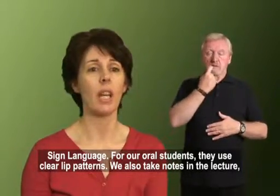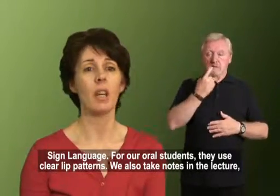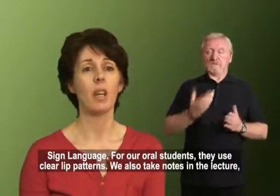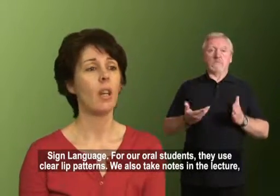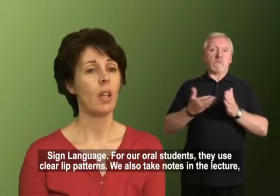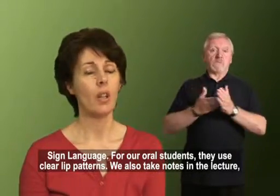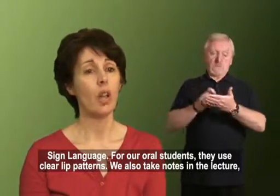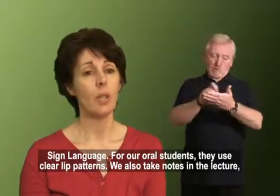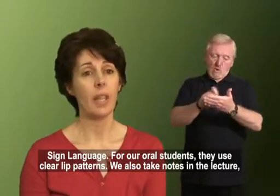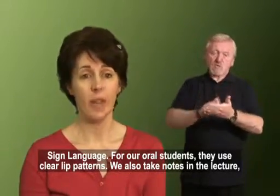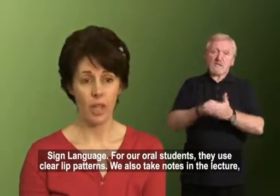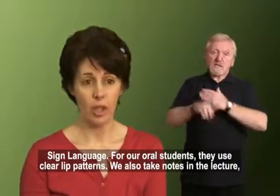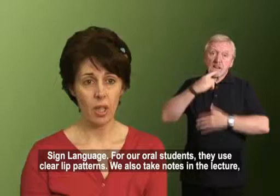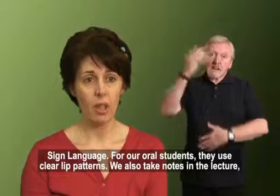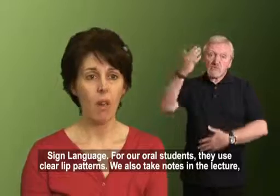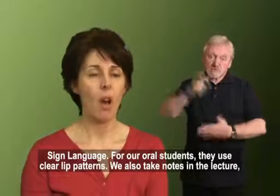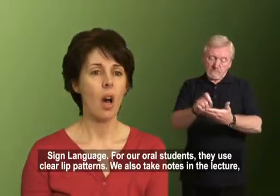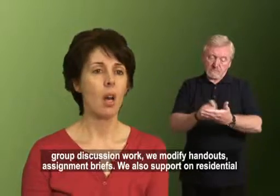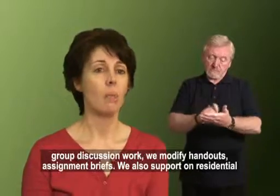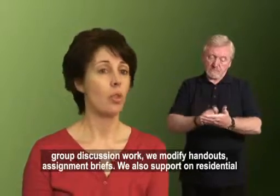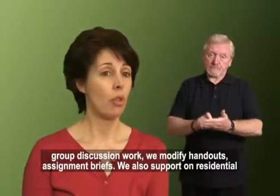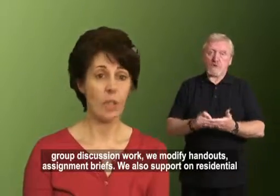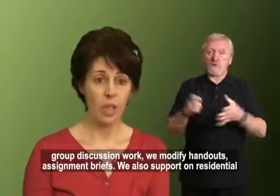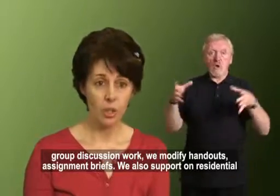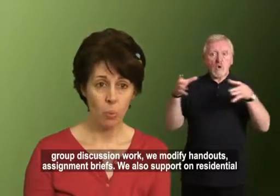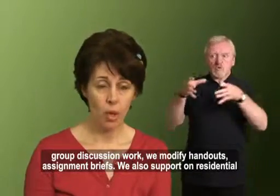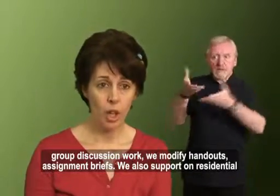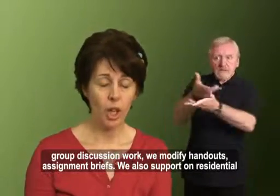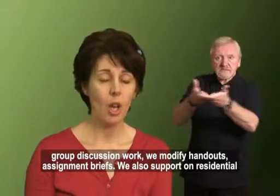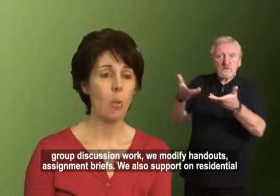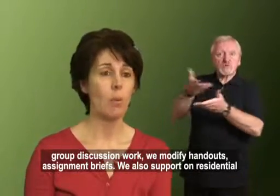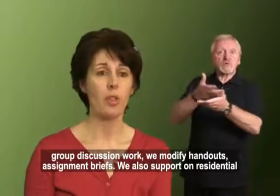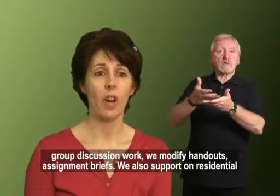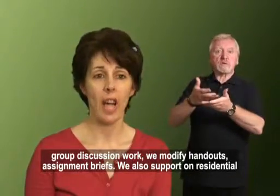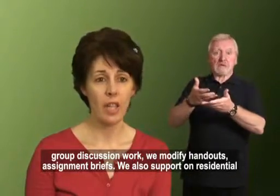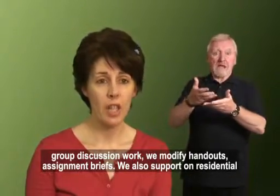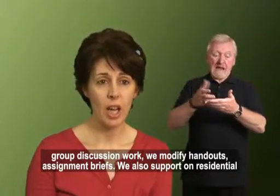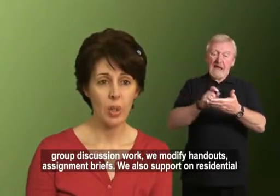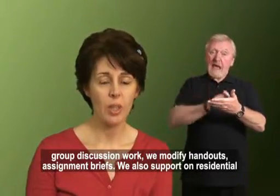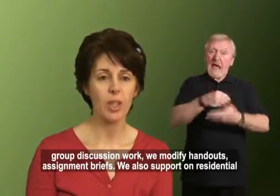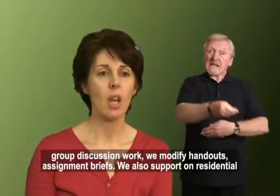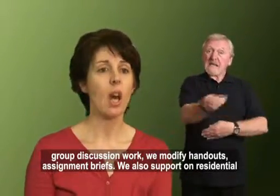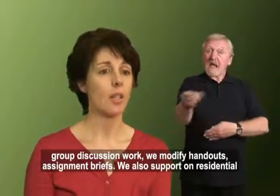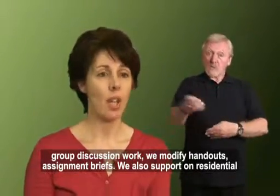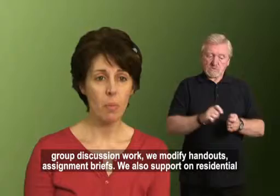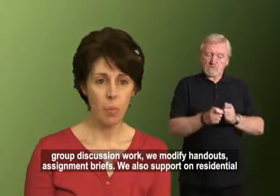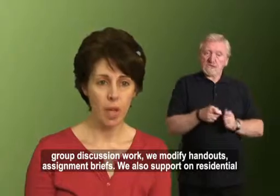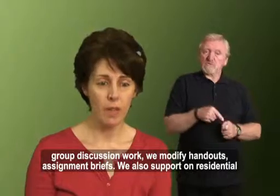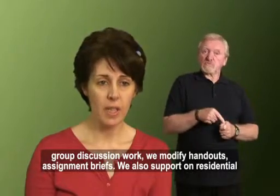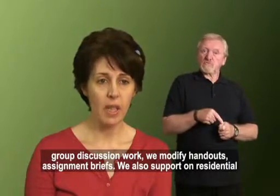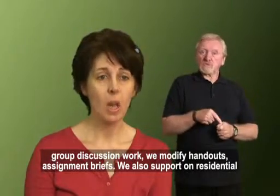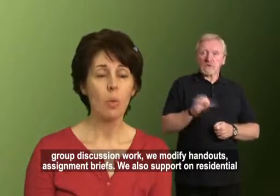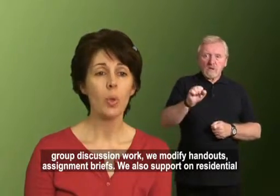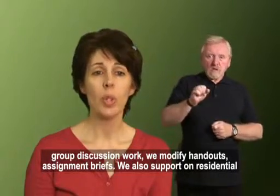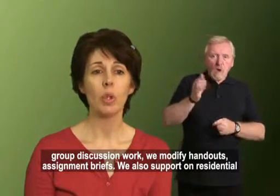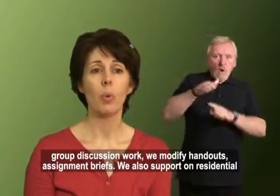also take notes in the lecture, group discussion work, we modify handouts, assignment